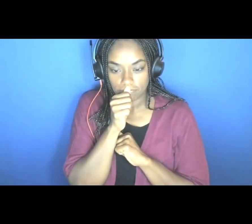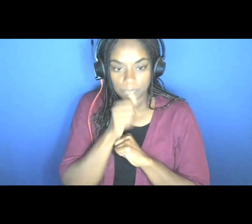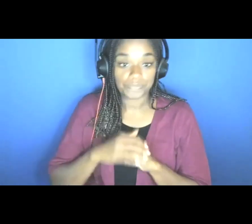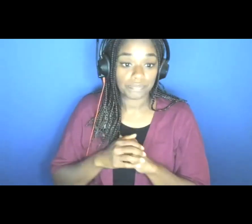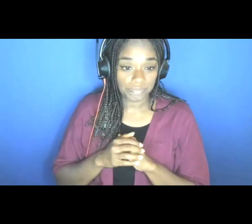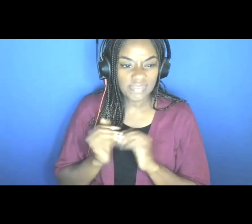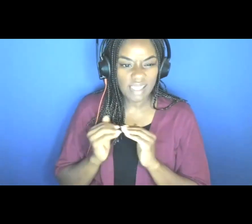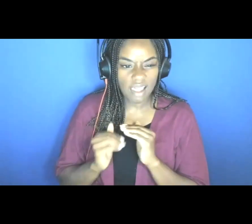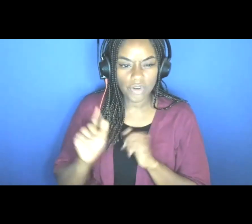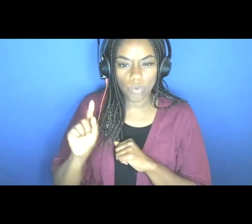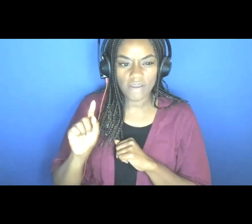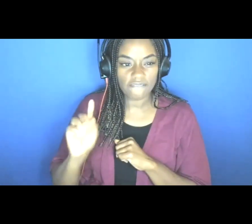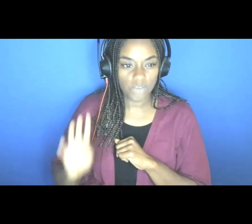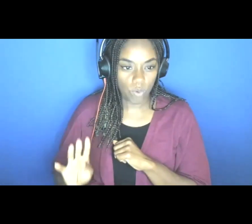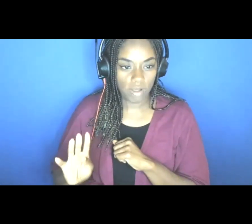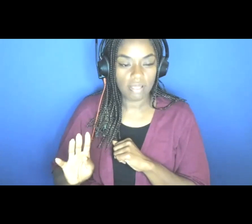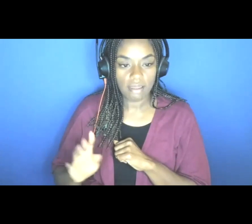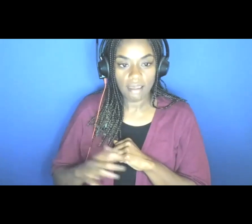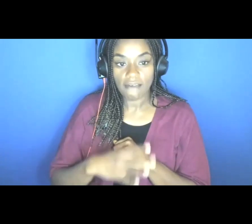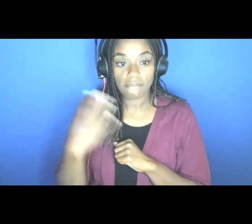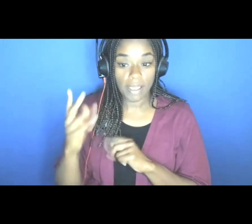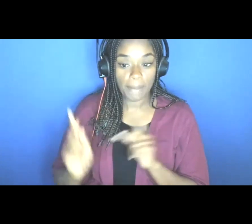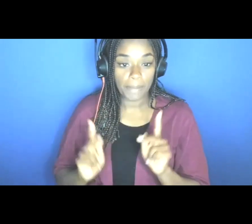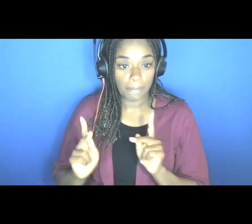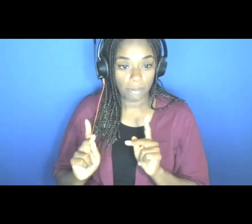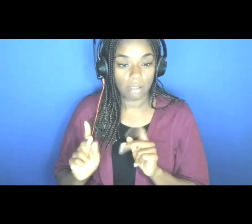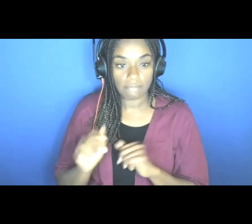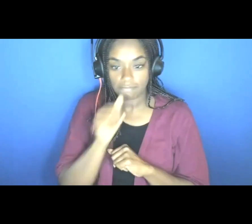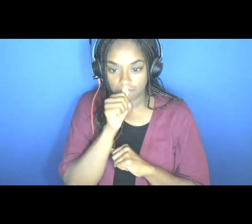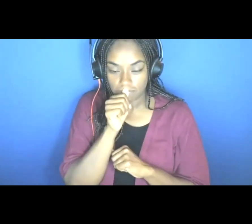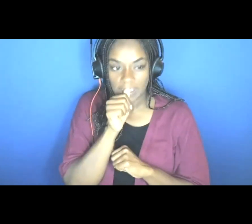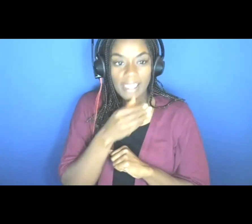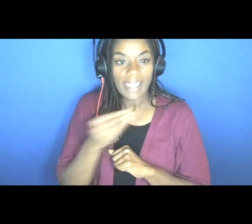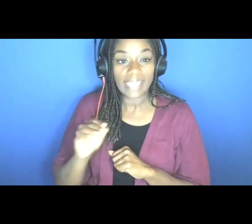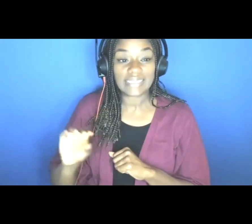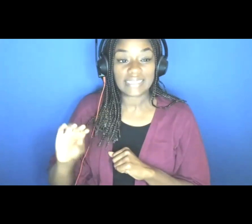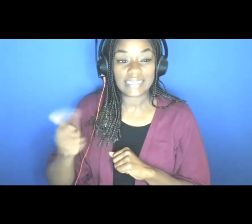African Americans and only 16% of white respondents.